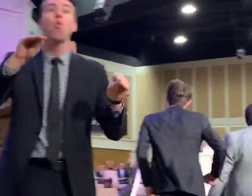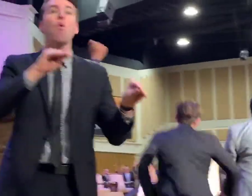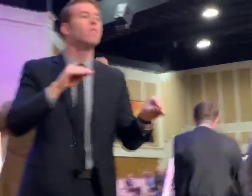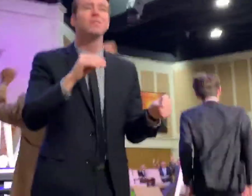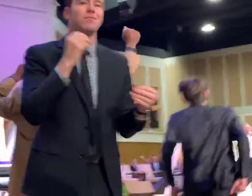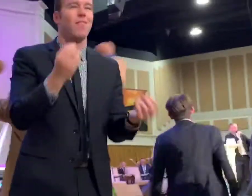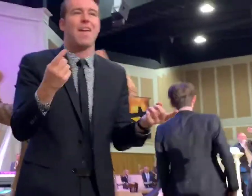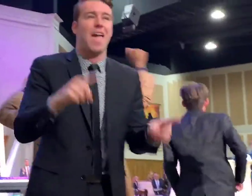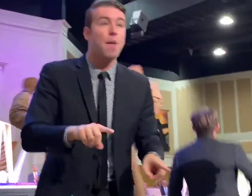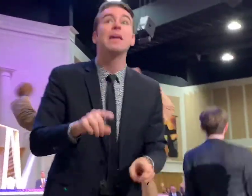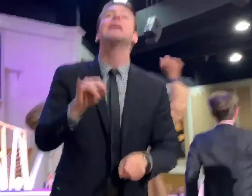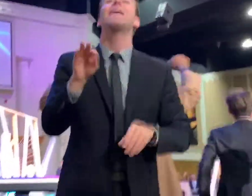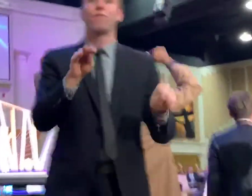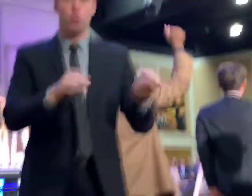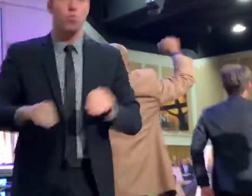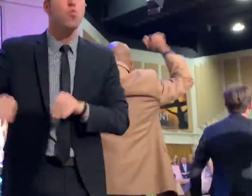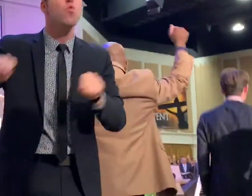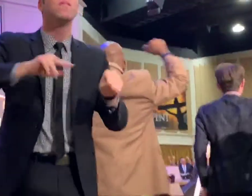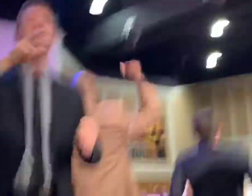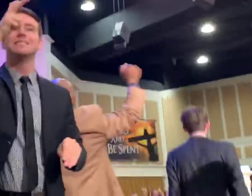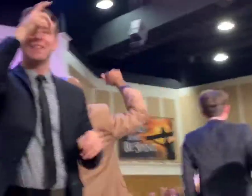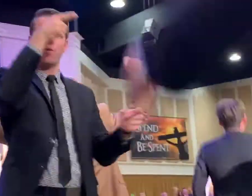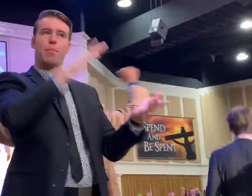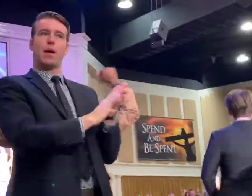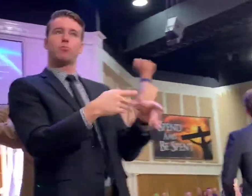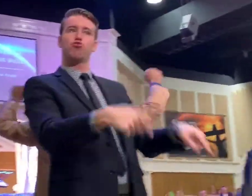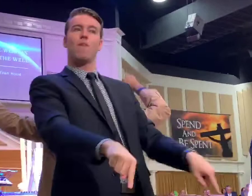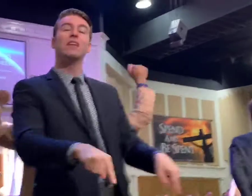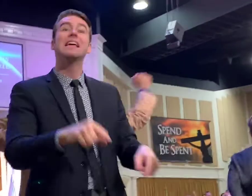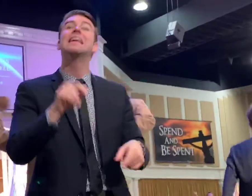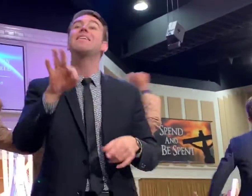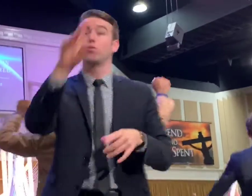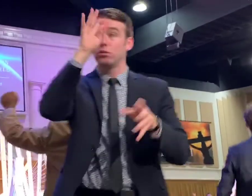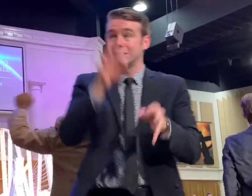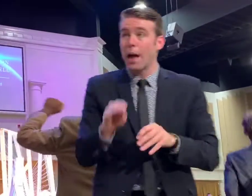you move, things would begin to break off. If you,